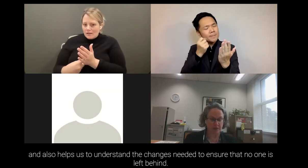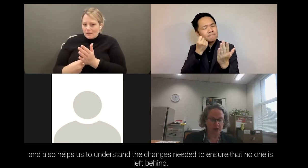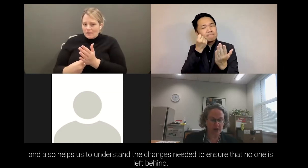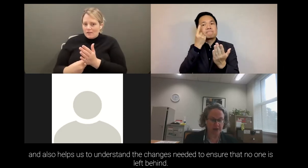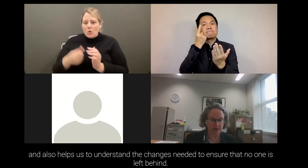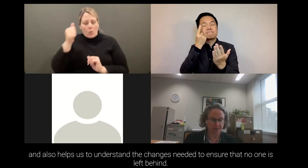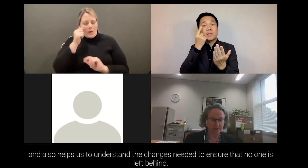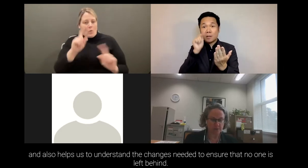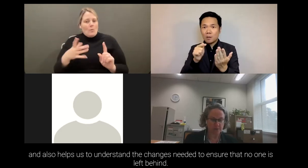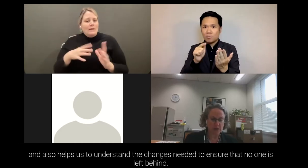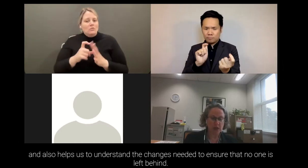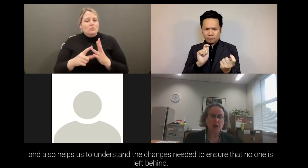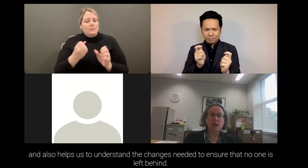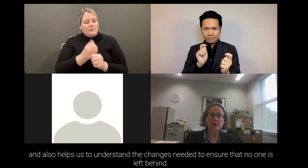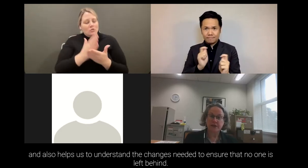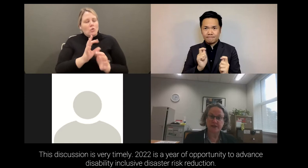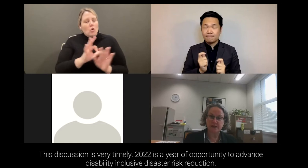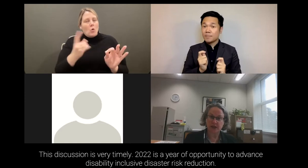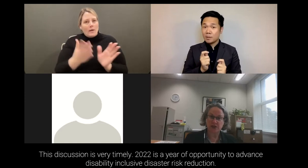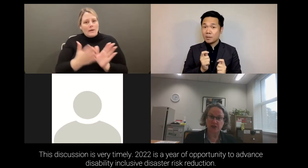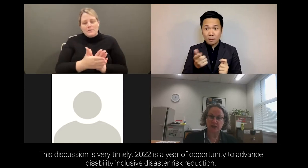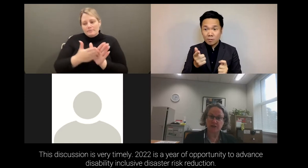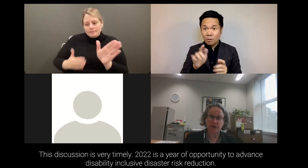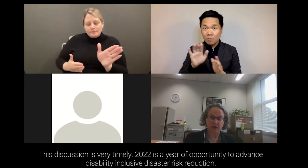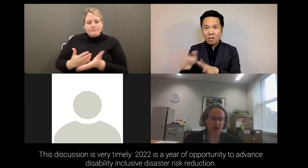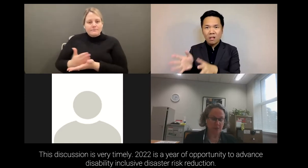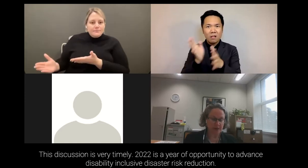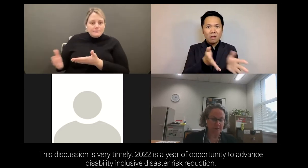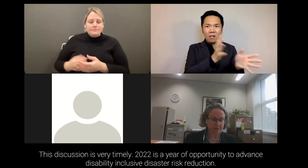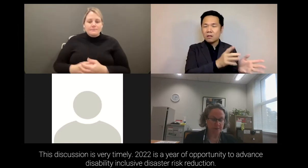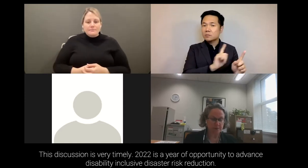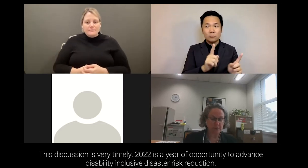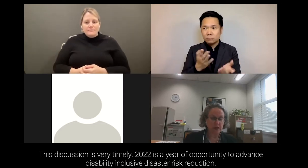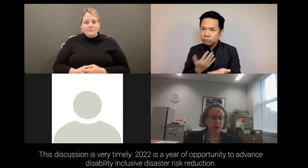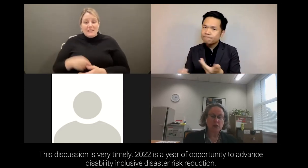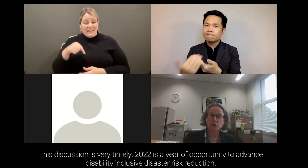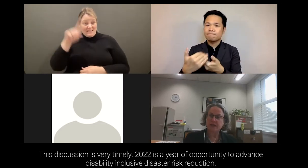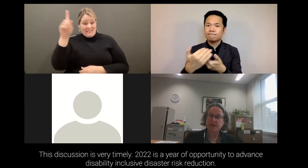is left behind. This discussion is very timely.